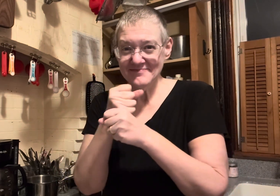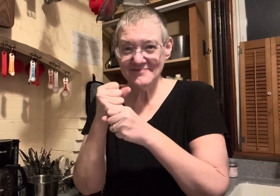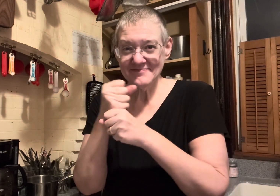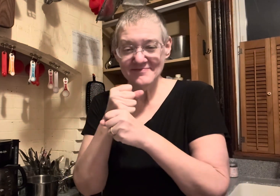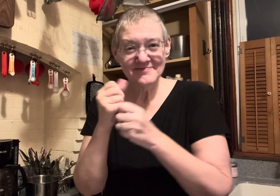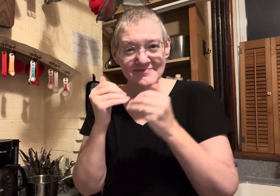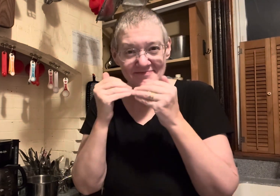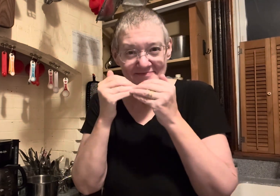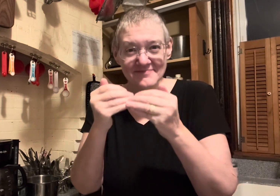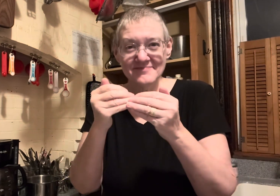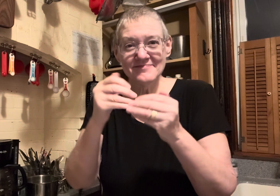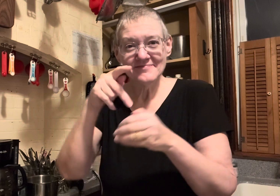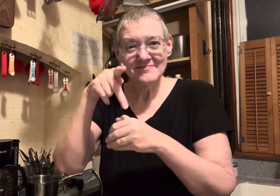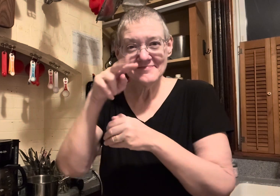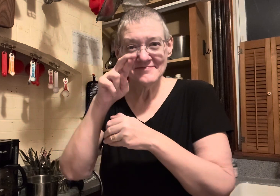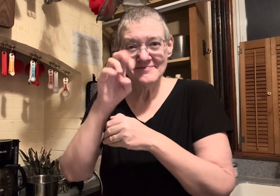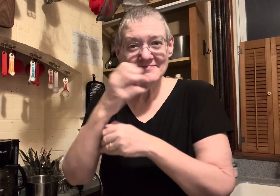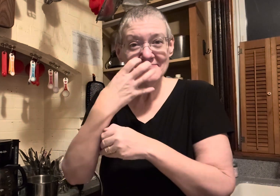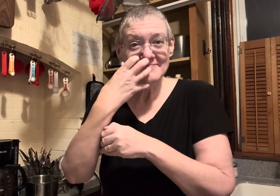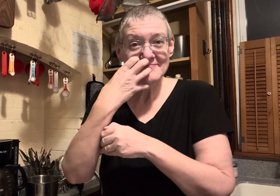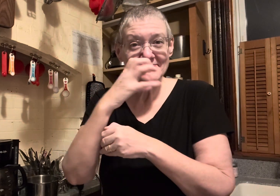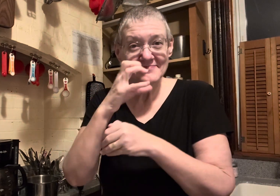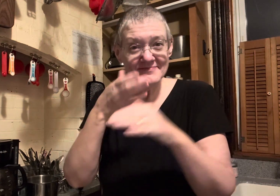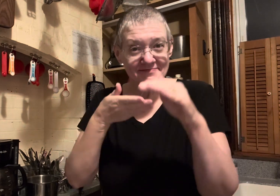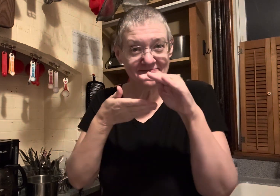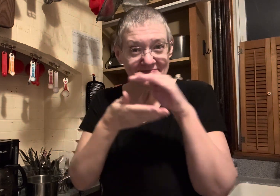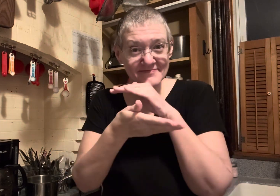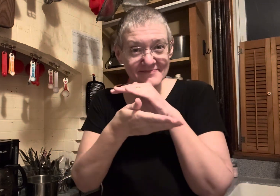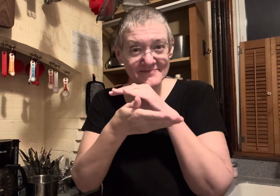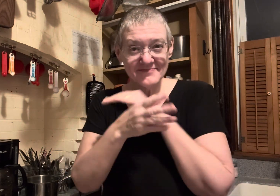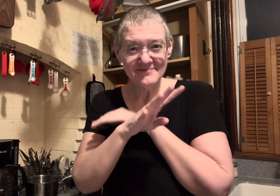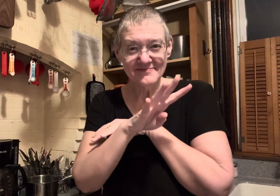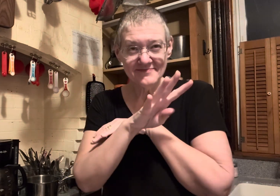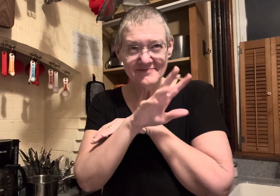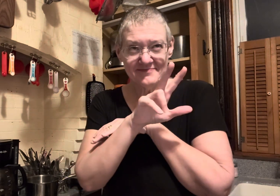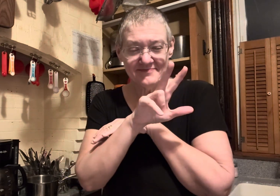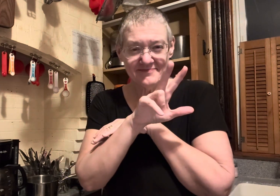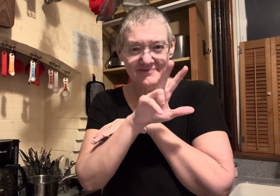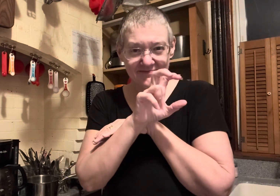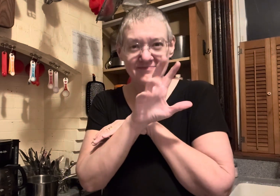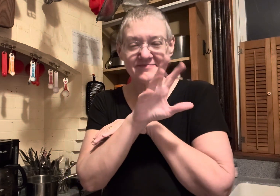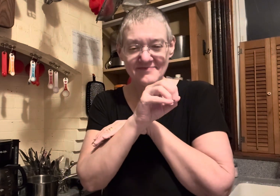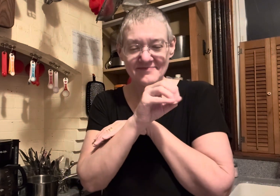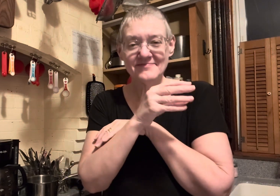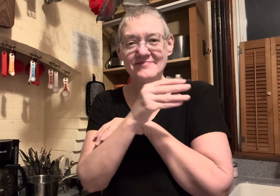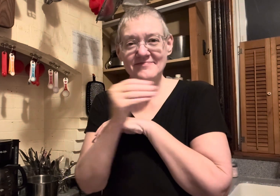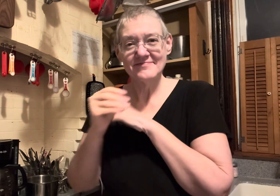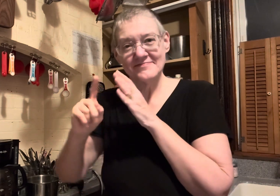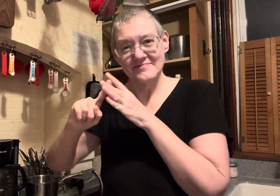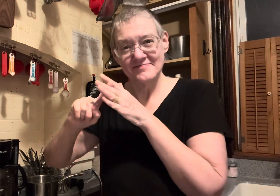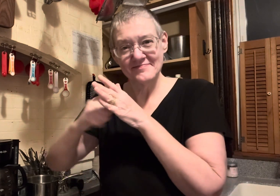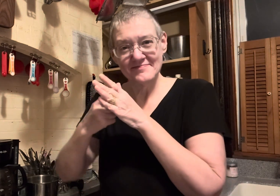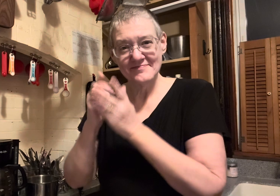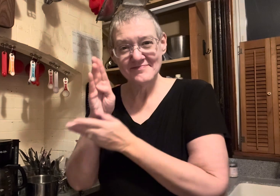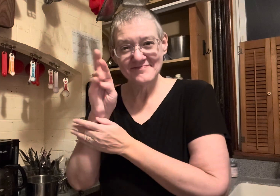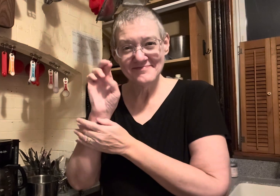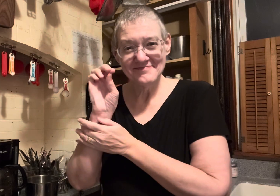my coffee. So let's go ahead and preheat the oven to 350 degrees and